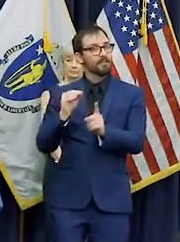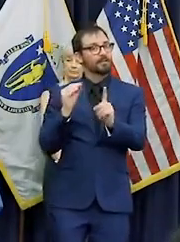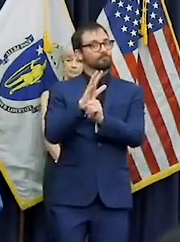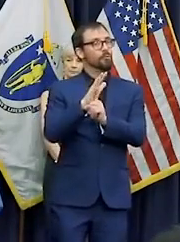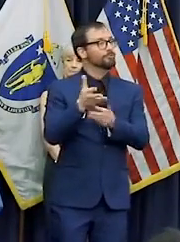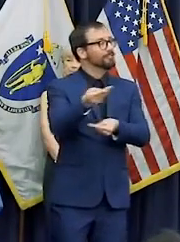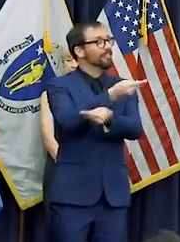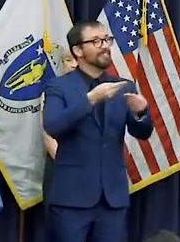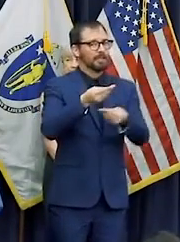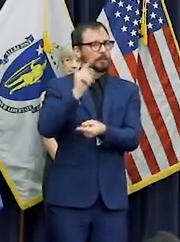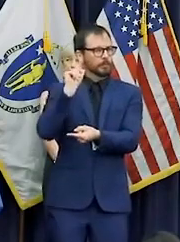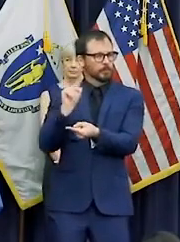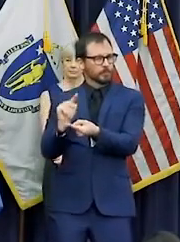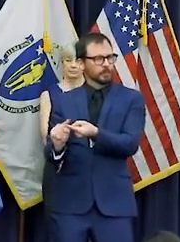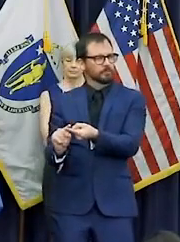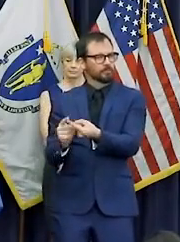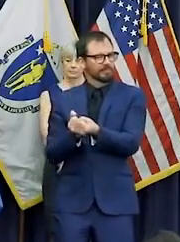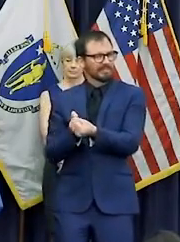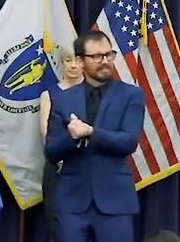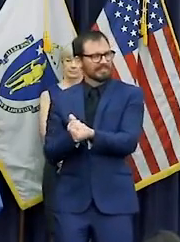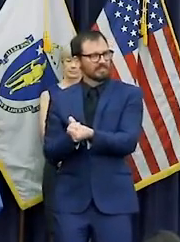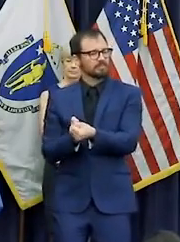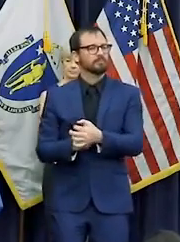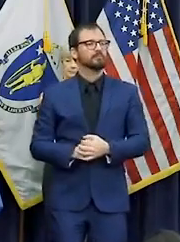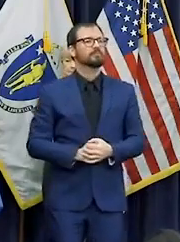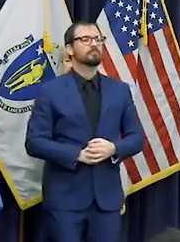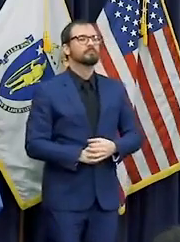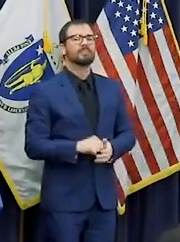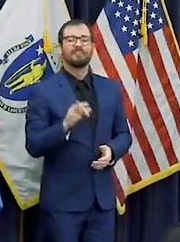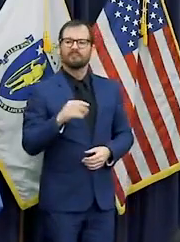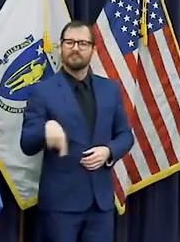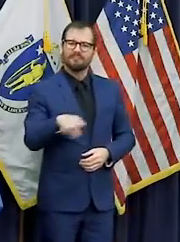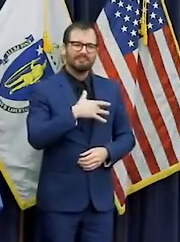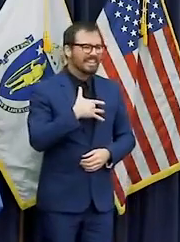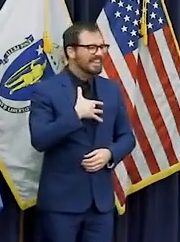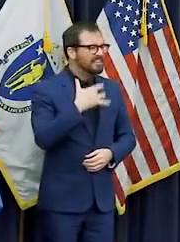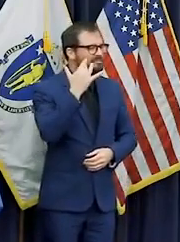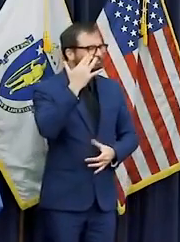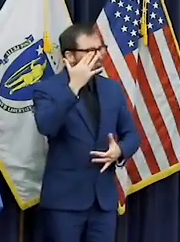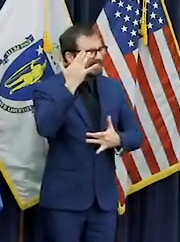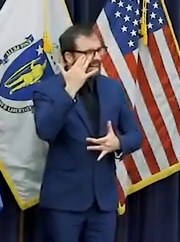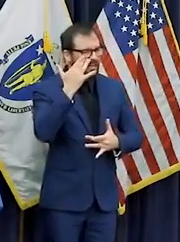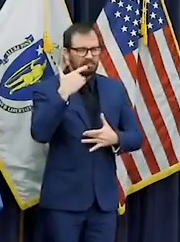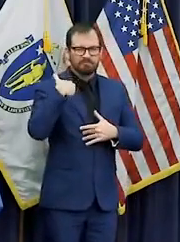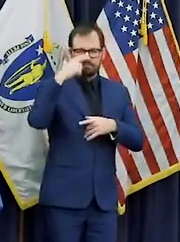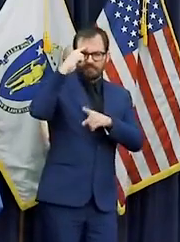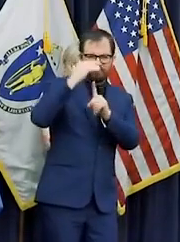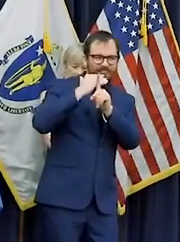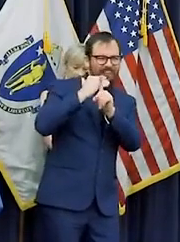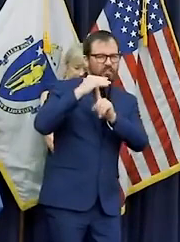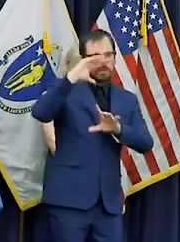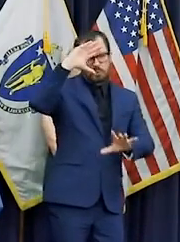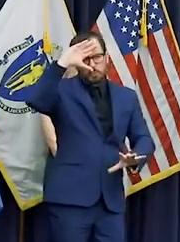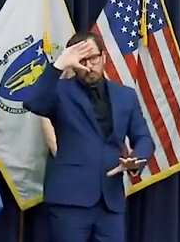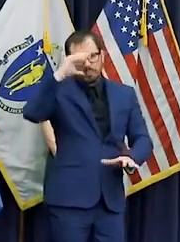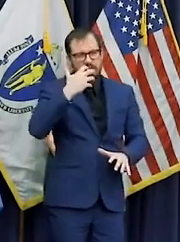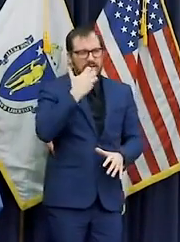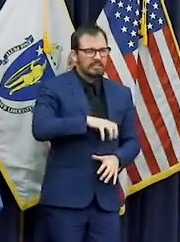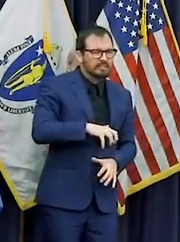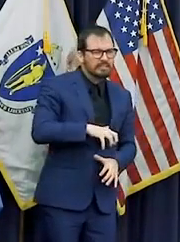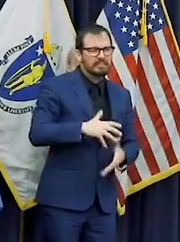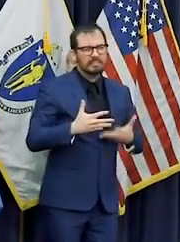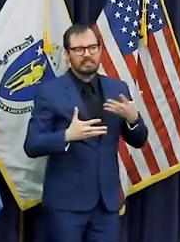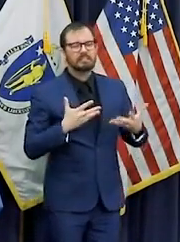home and contact your medical provider. Telehealth, meaning phone calls or video chats with a health